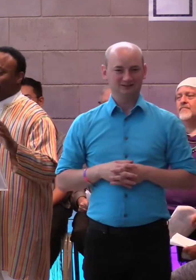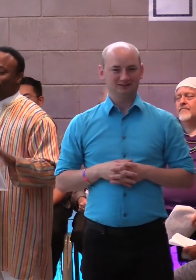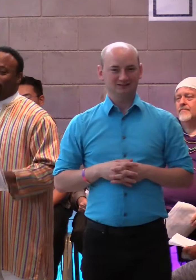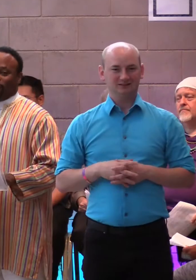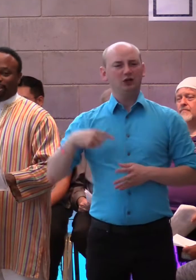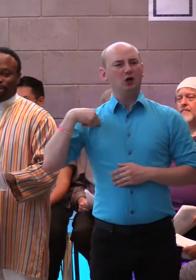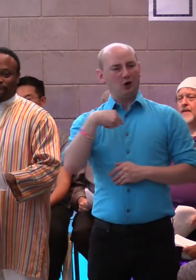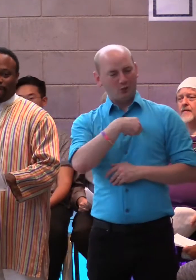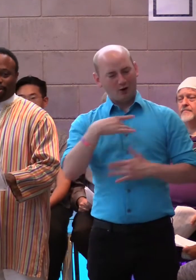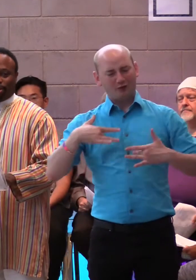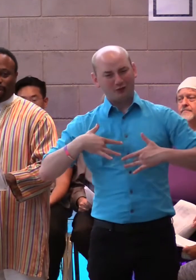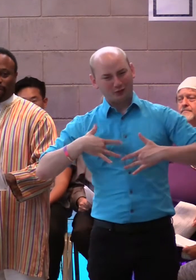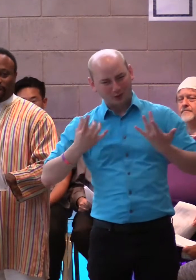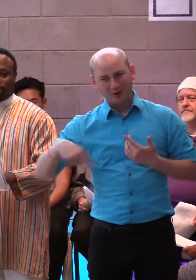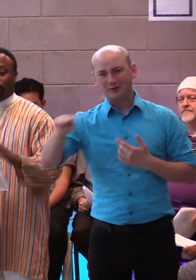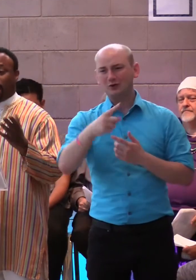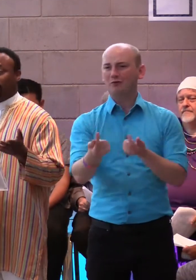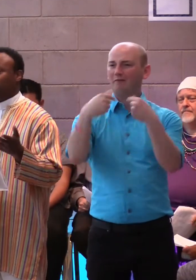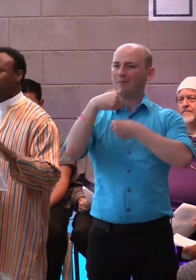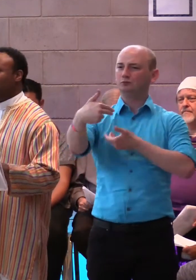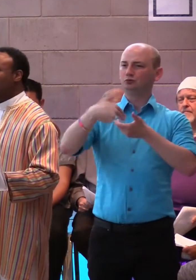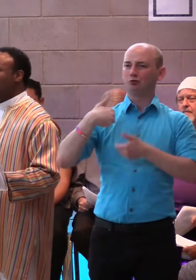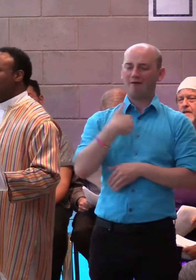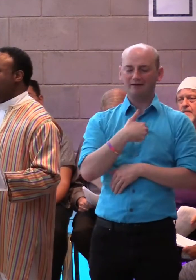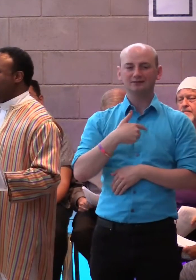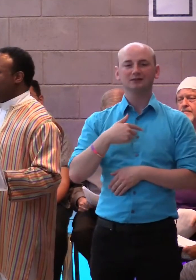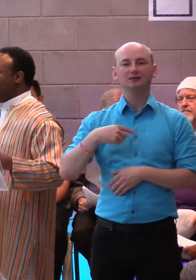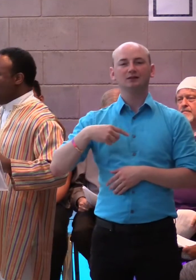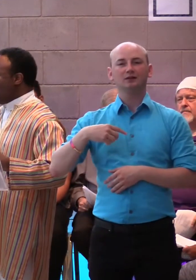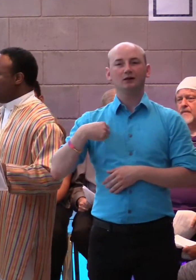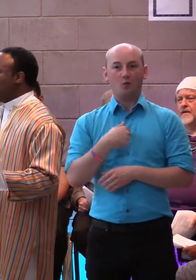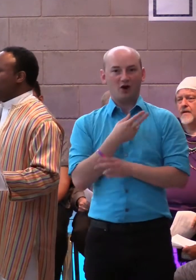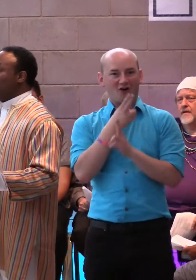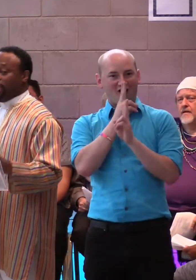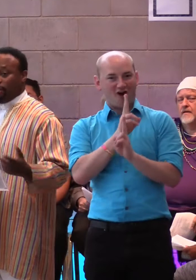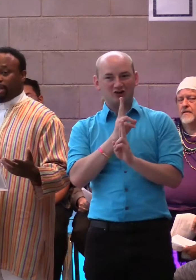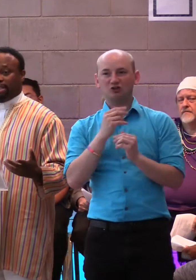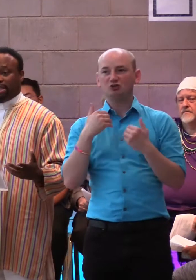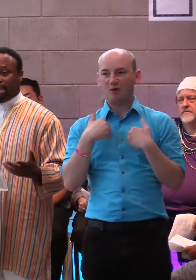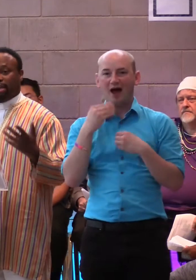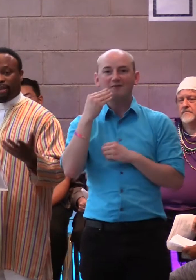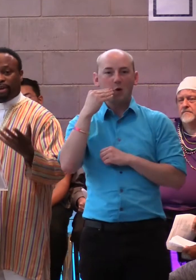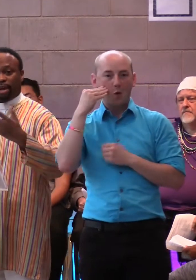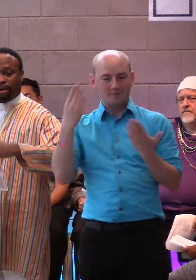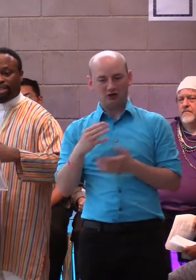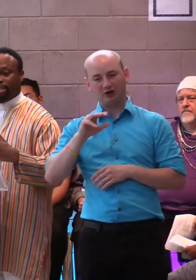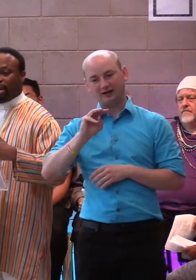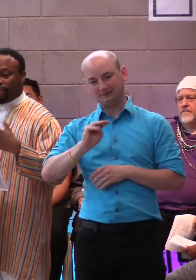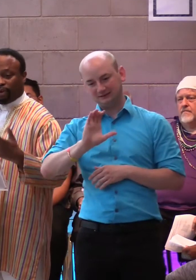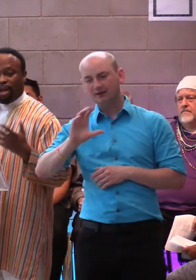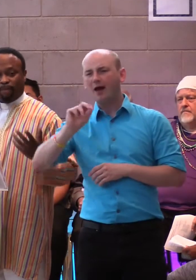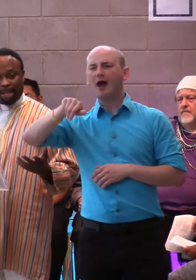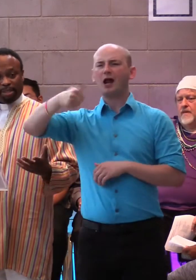We are so grateful that you've come out to join with us. We're honored that we have a home both here in MCC and in other congregations